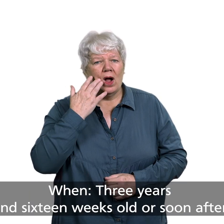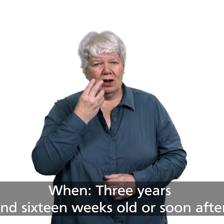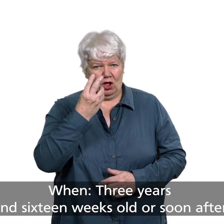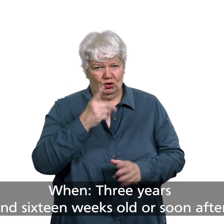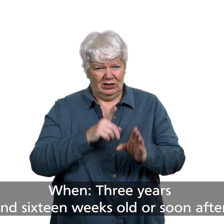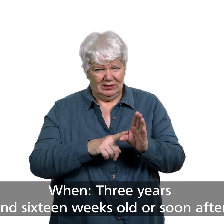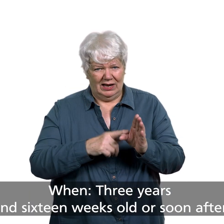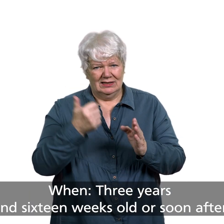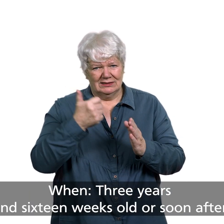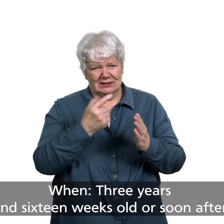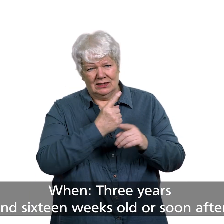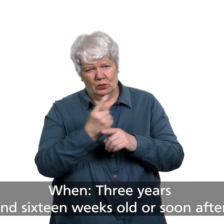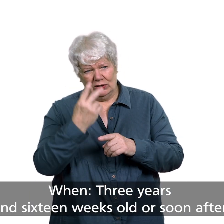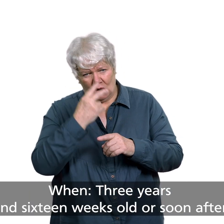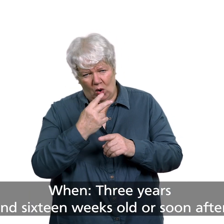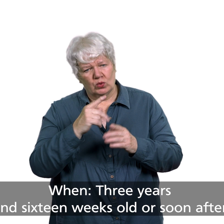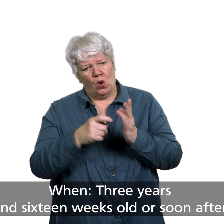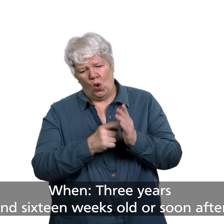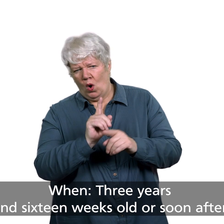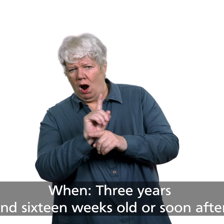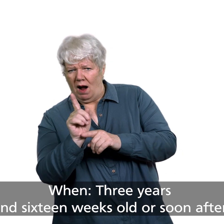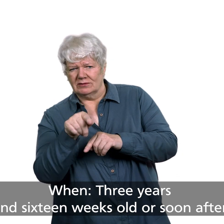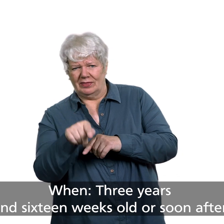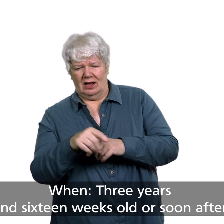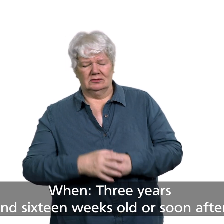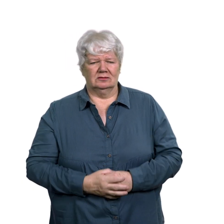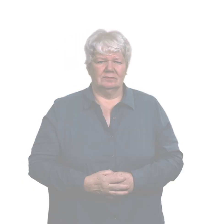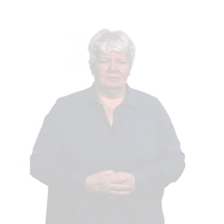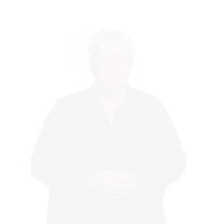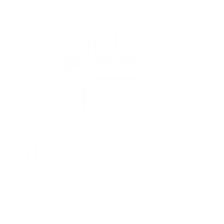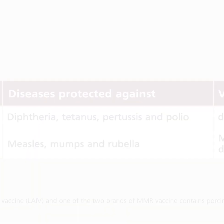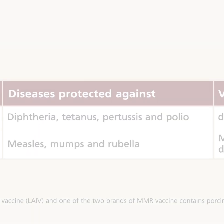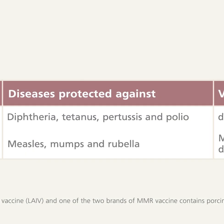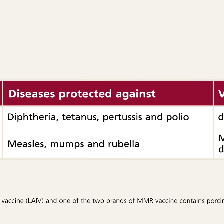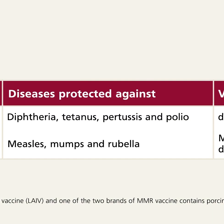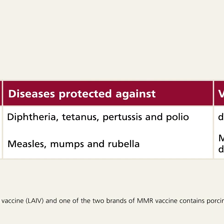When? 3 years and 16 weeks old, or soon after.